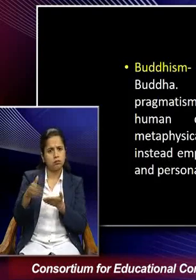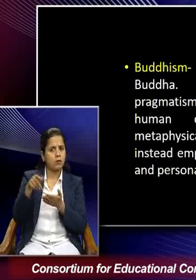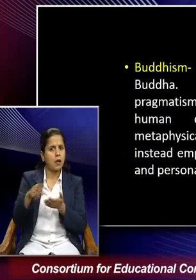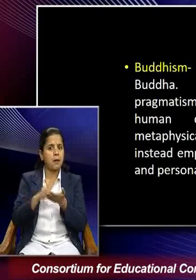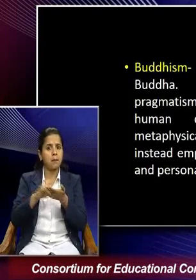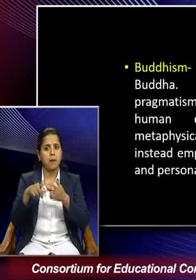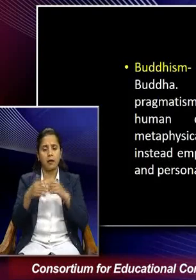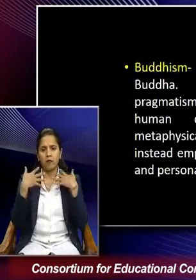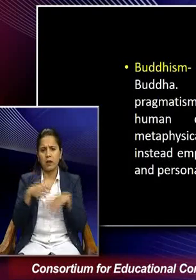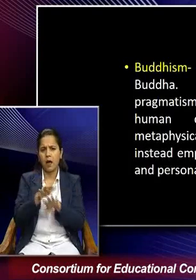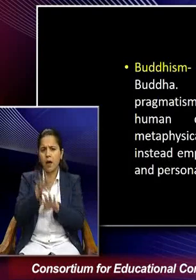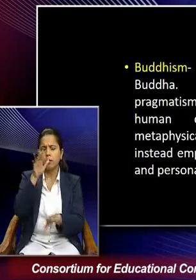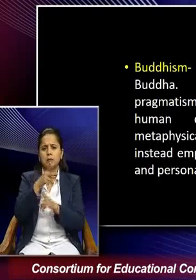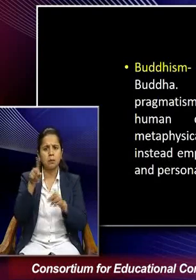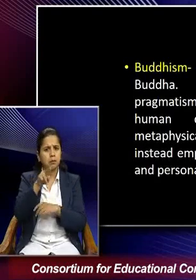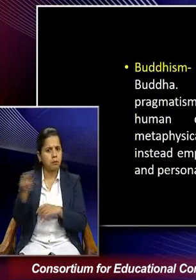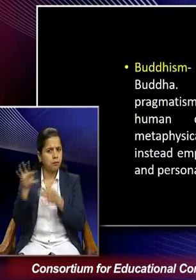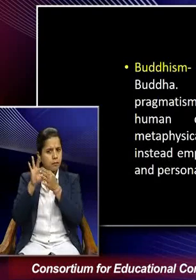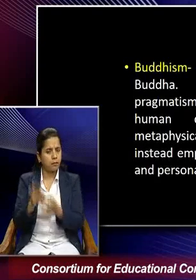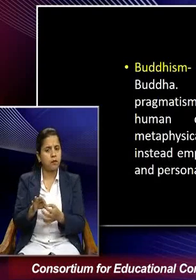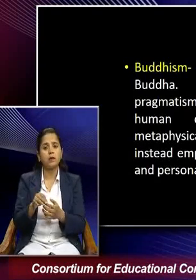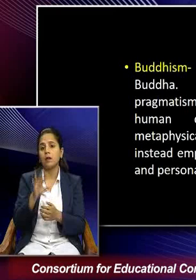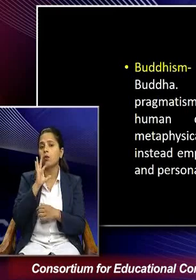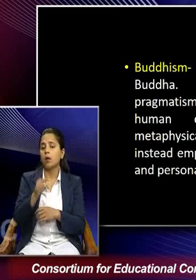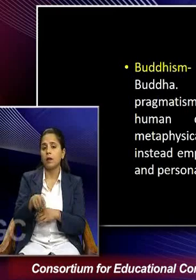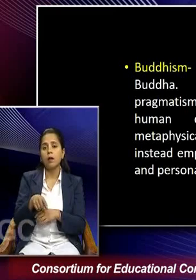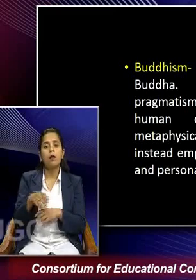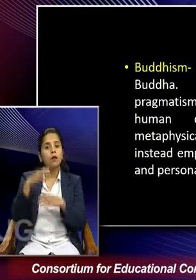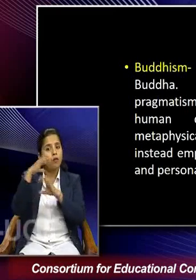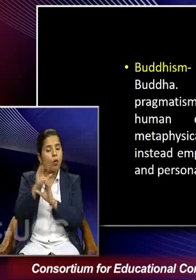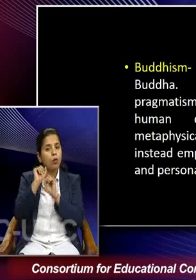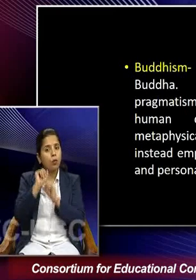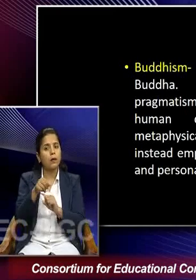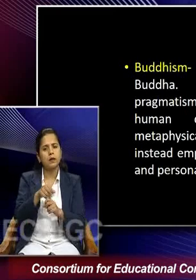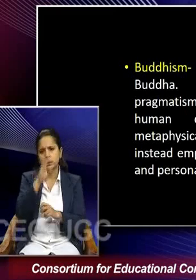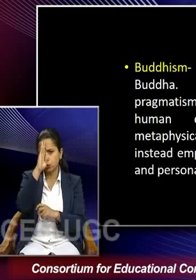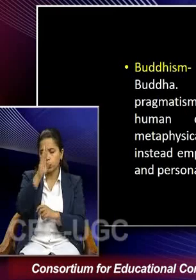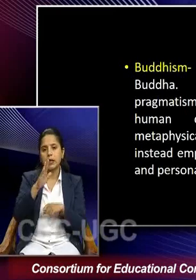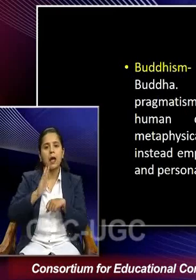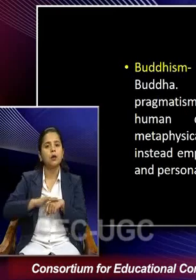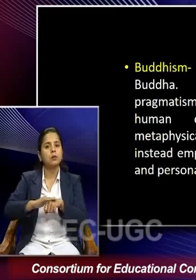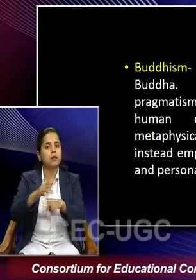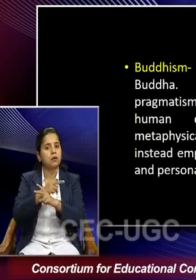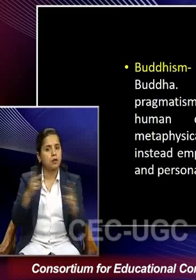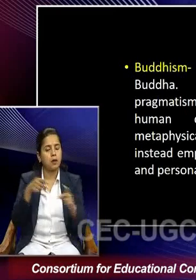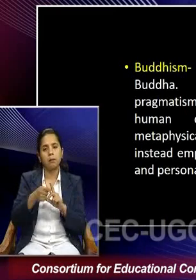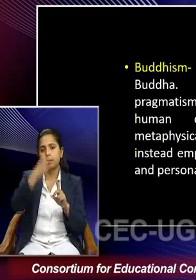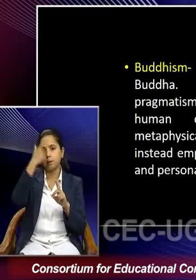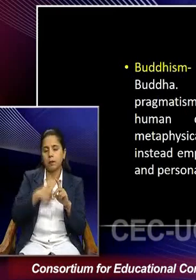metaphysical abstractions and indeed emphasizes direct experience and